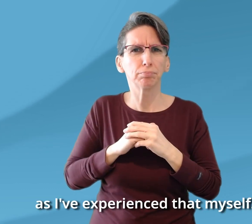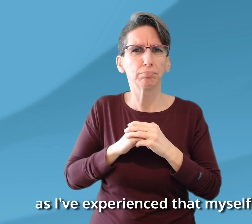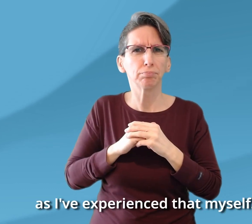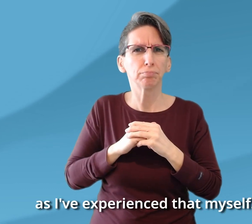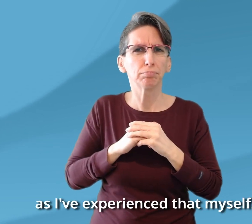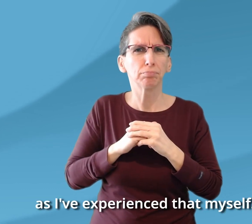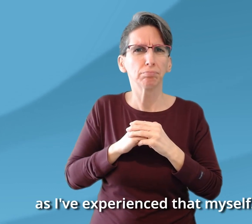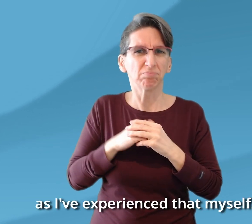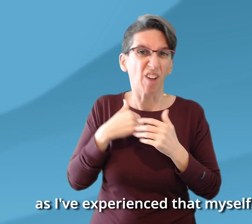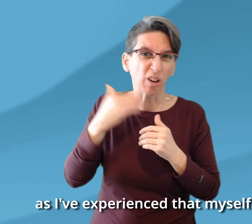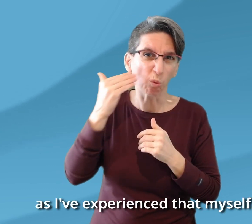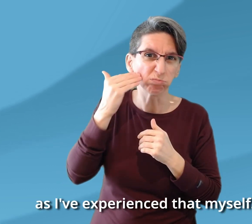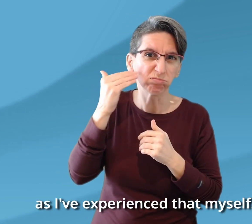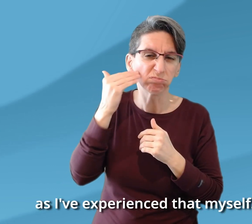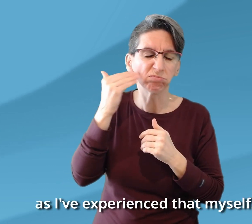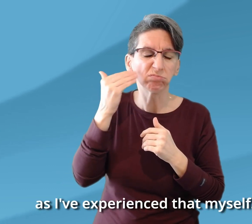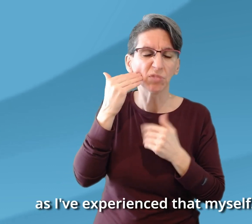as I've experienced that myself.